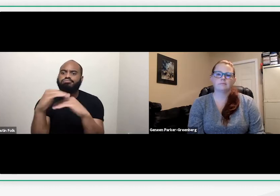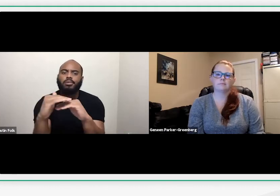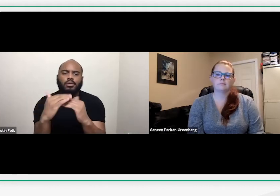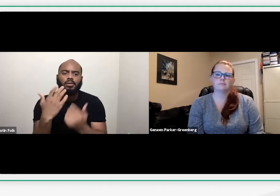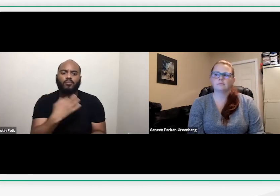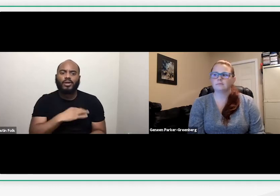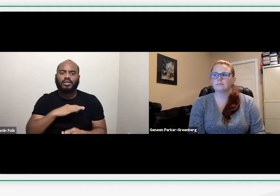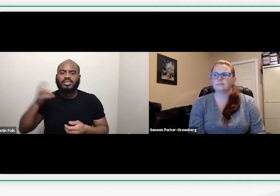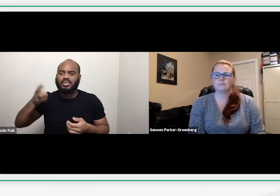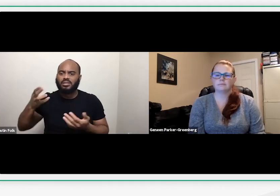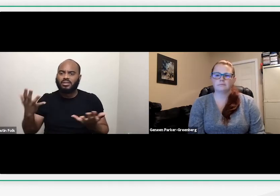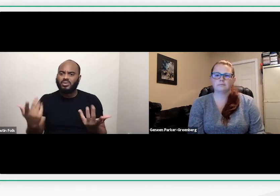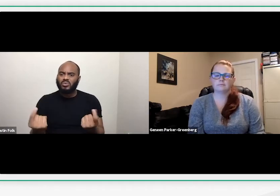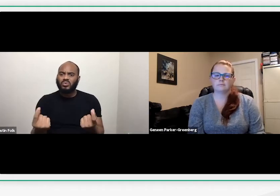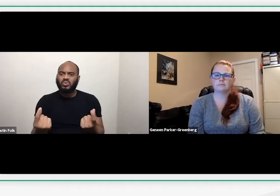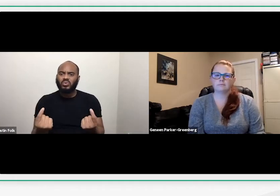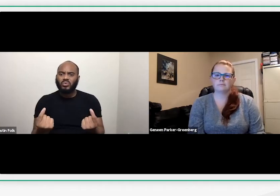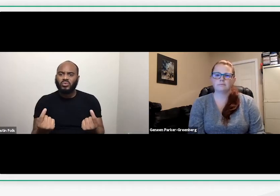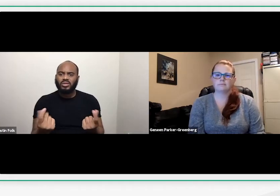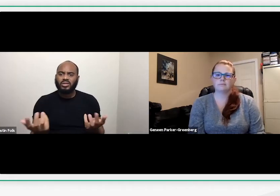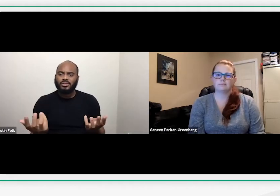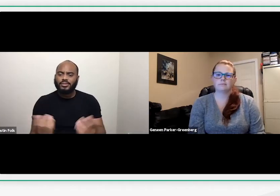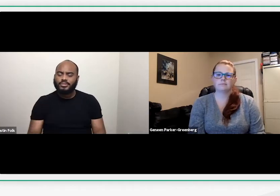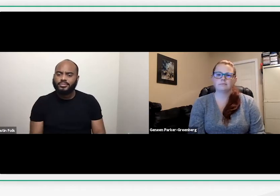score and very limited credit